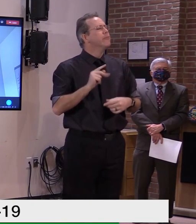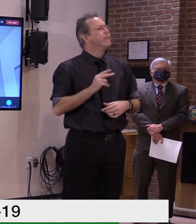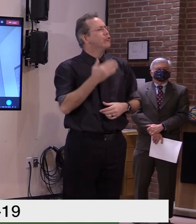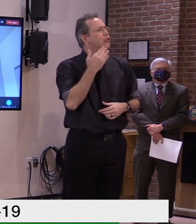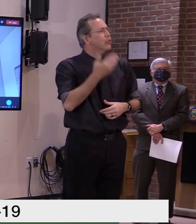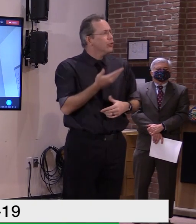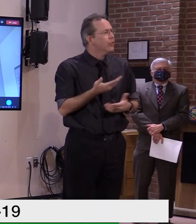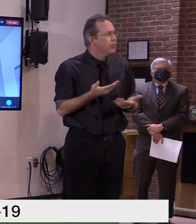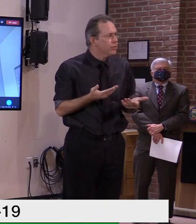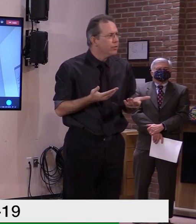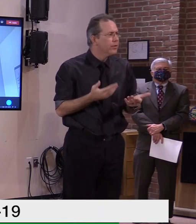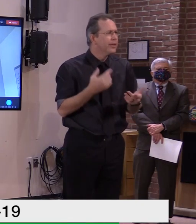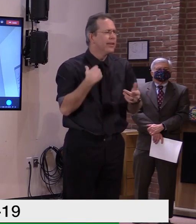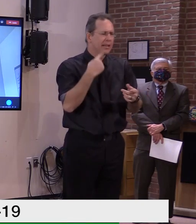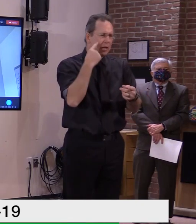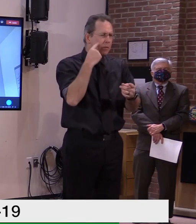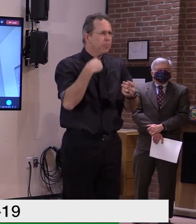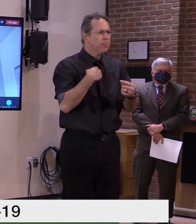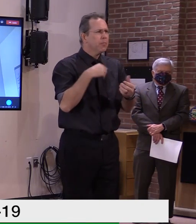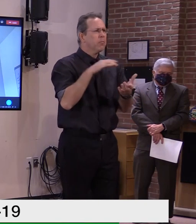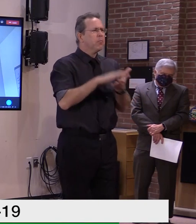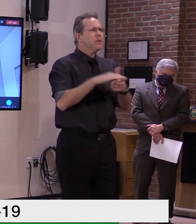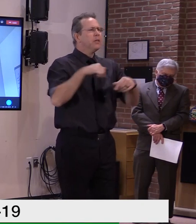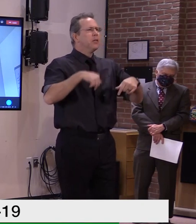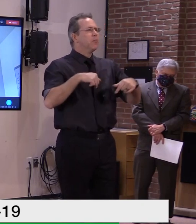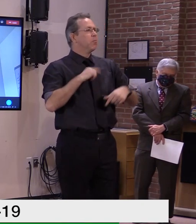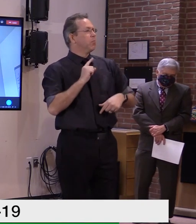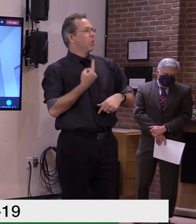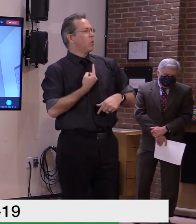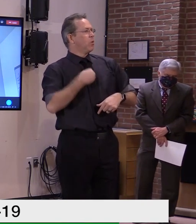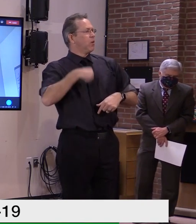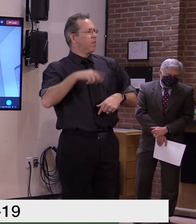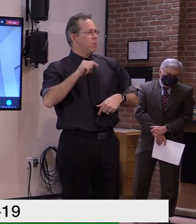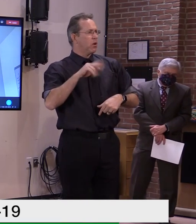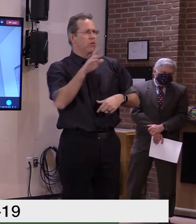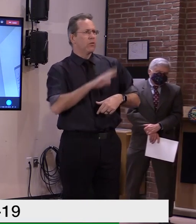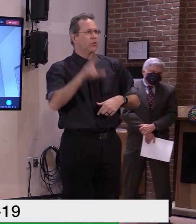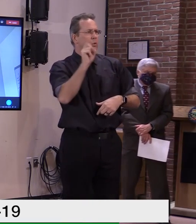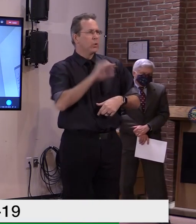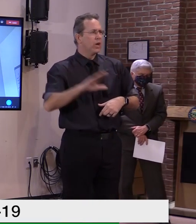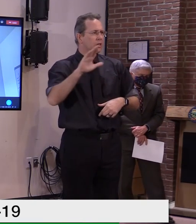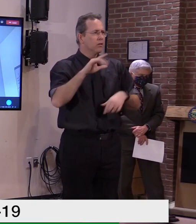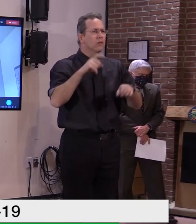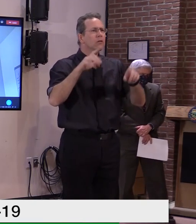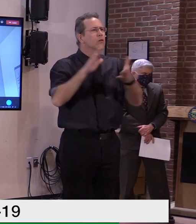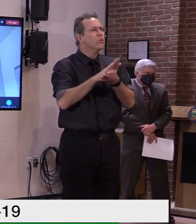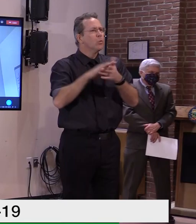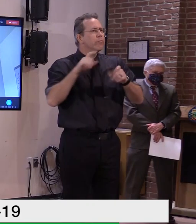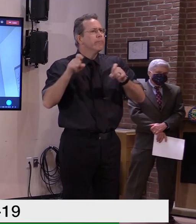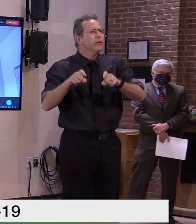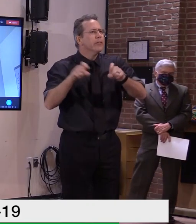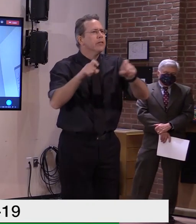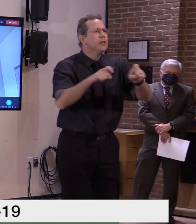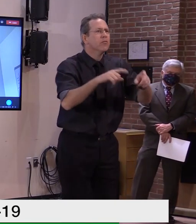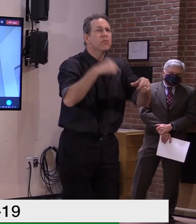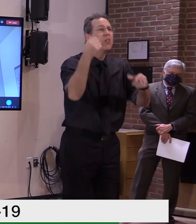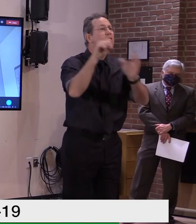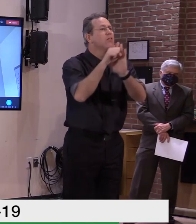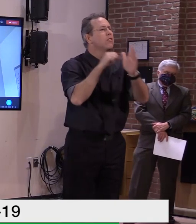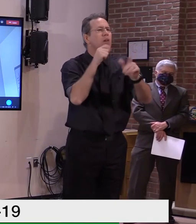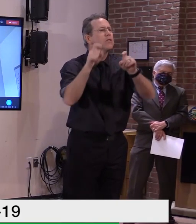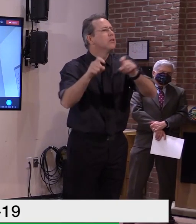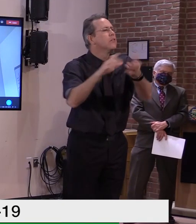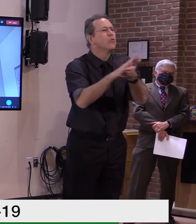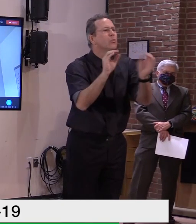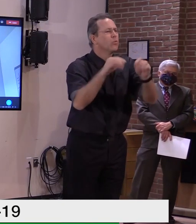We've been testing 25% of our schools each week during the month of December. We're still seeing about a 40% participation rate in